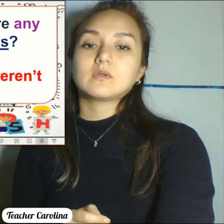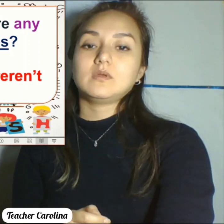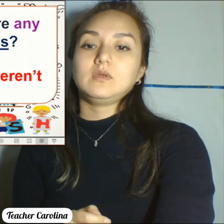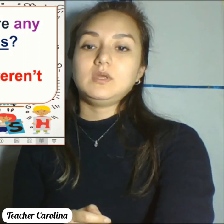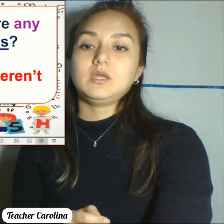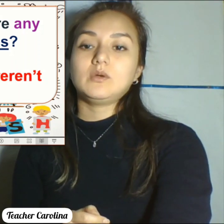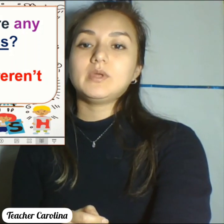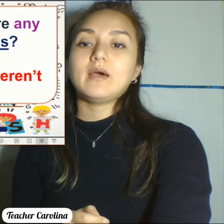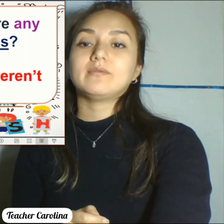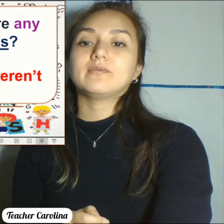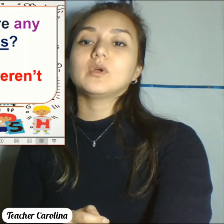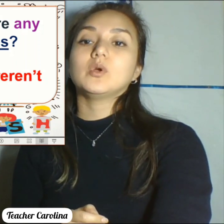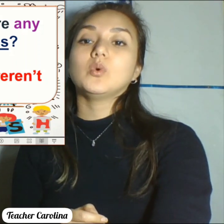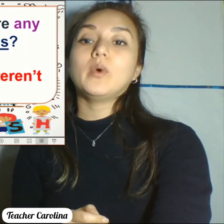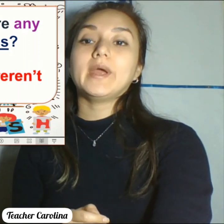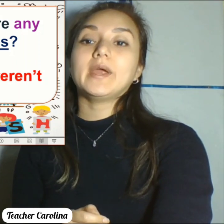And here we have where.